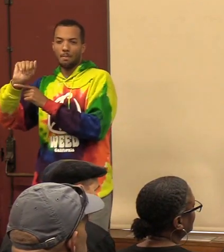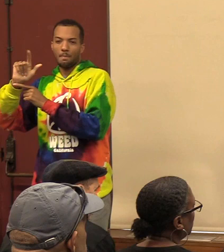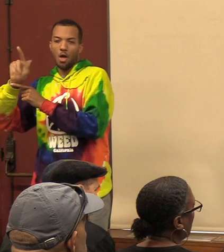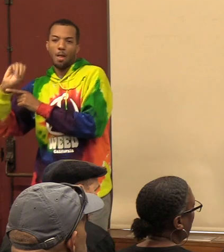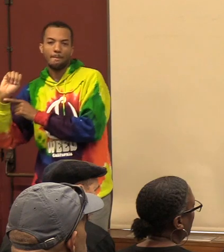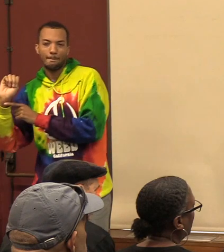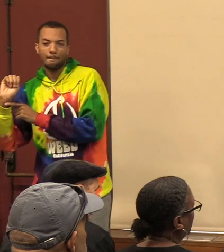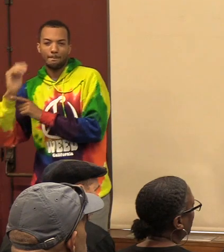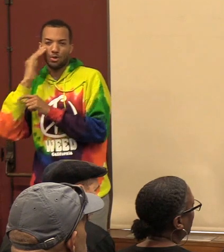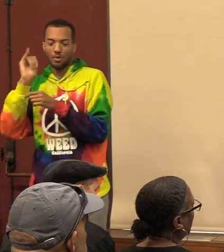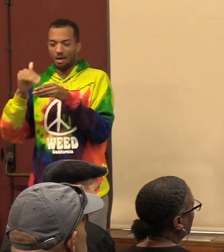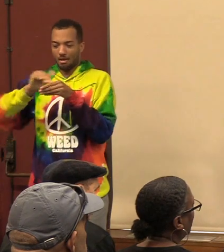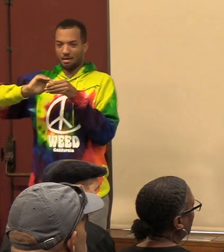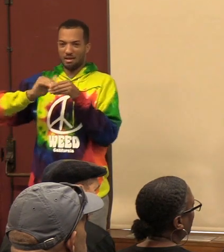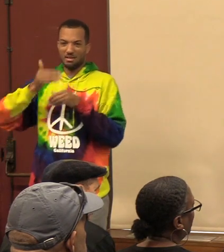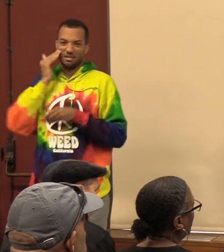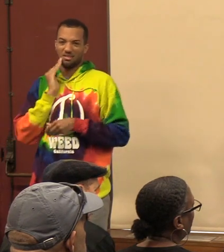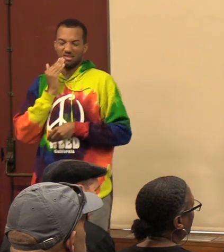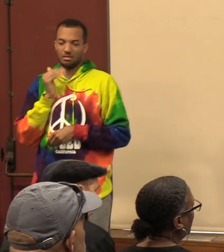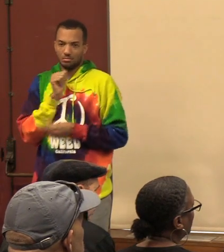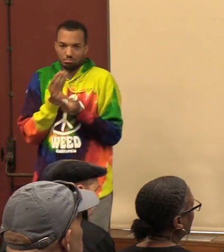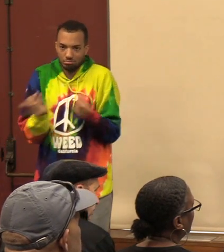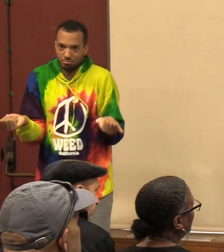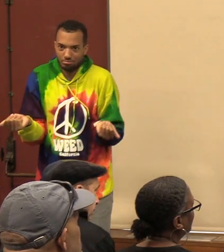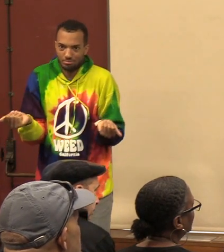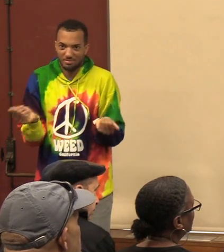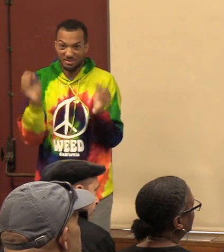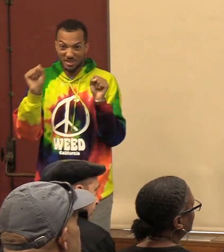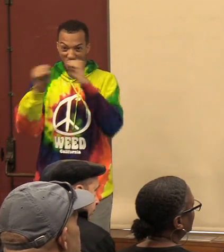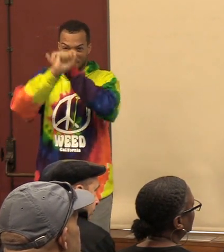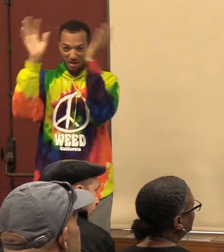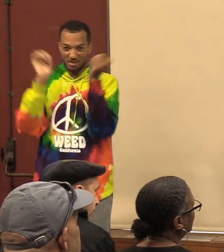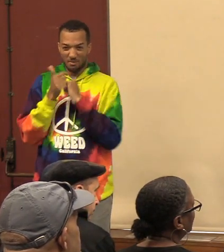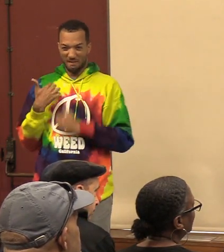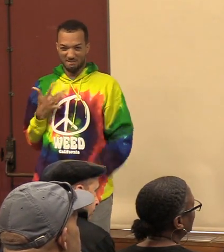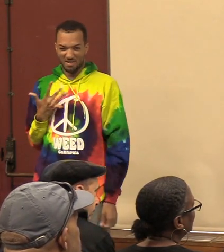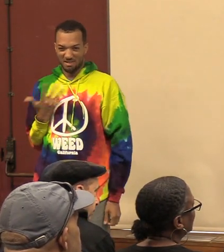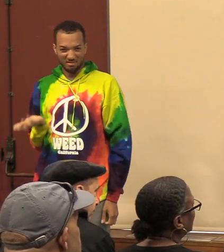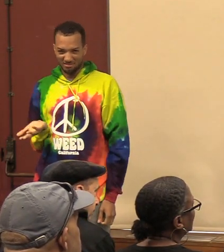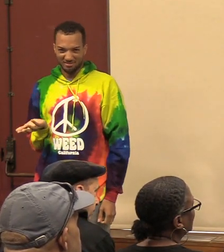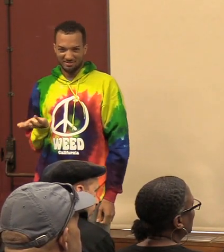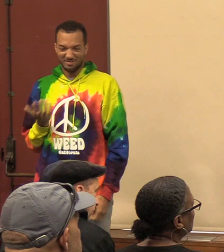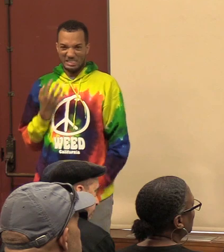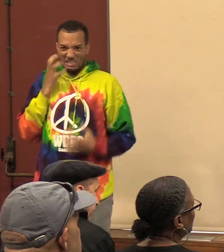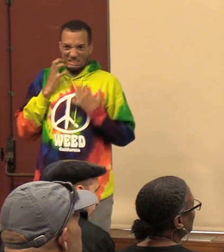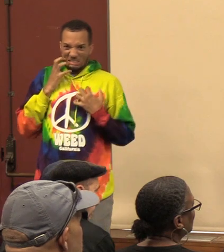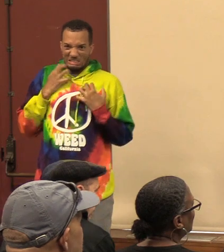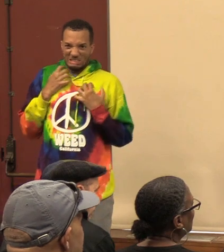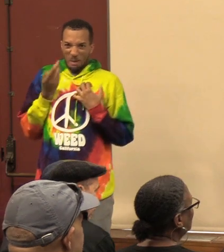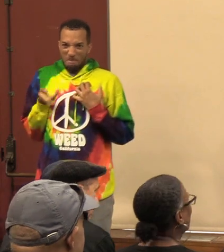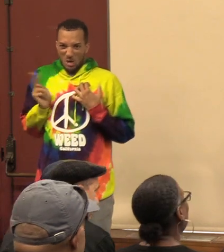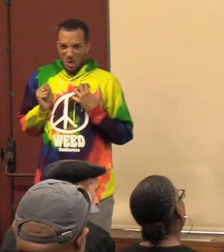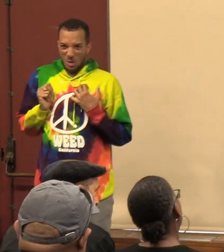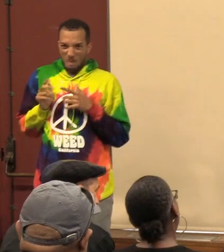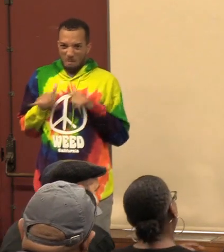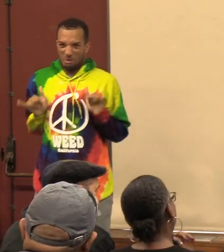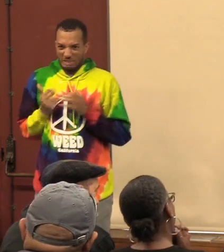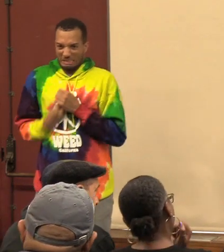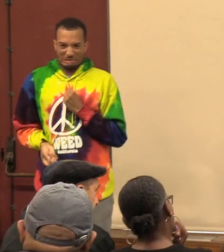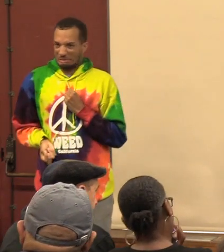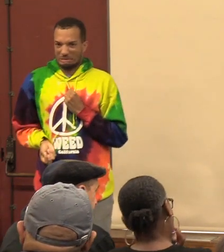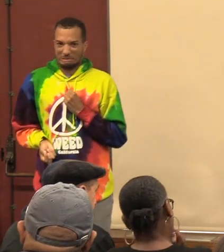eczema. Can y'all imagine what I felt like? I love that. It itch and it burn. No. But